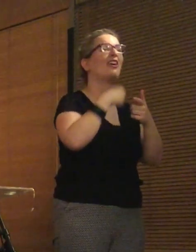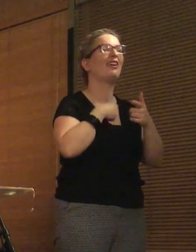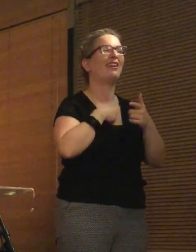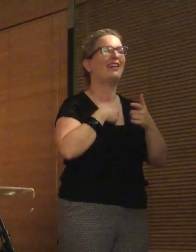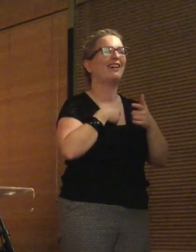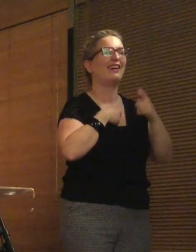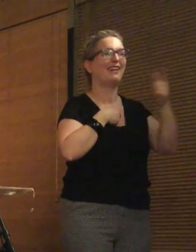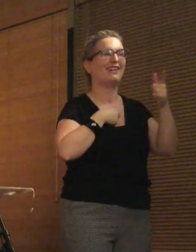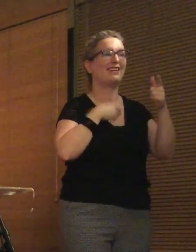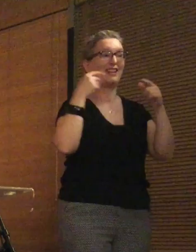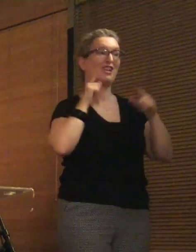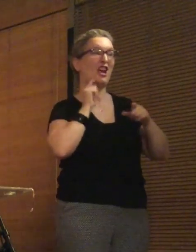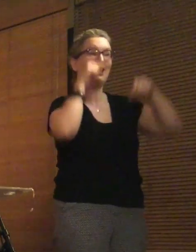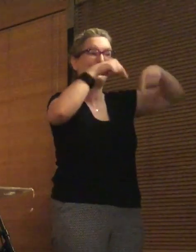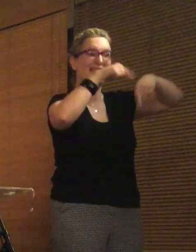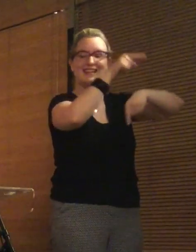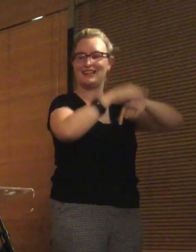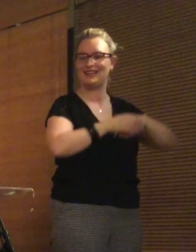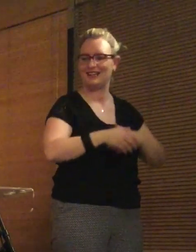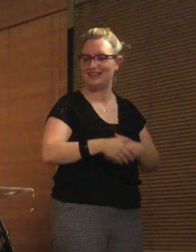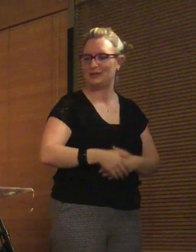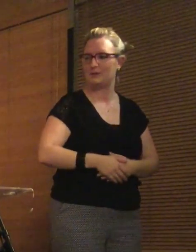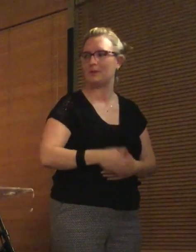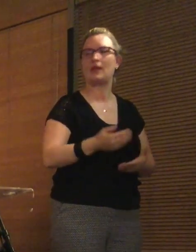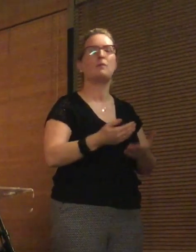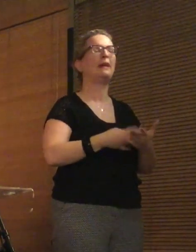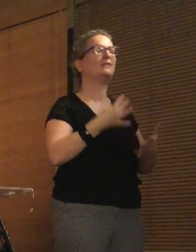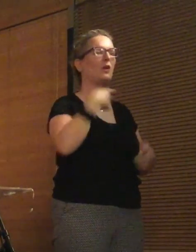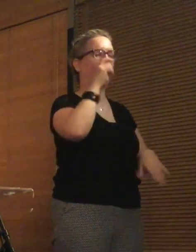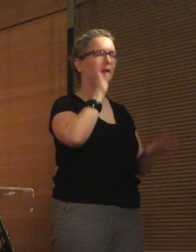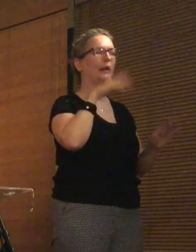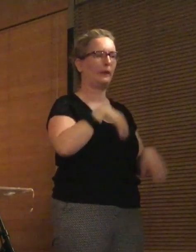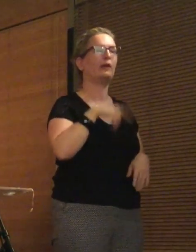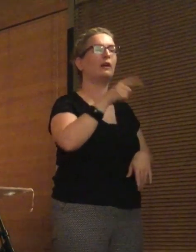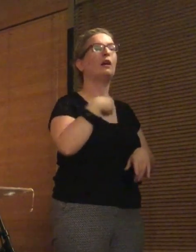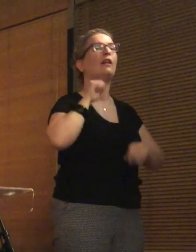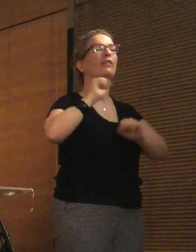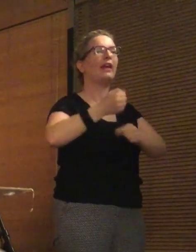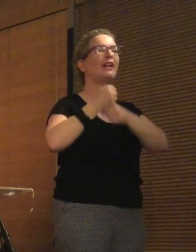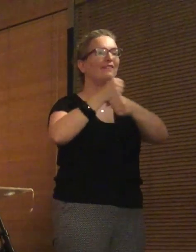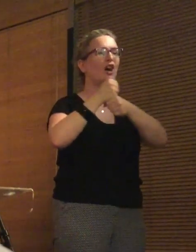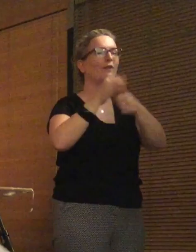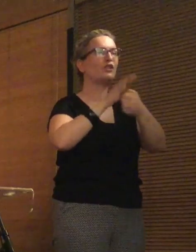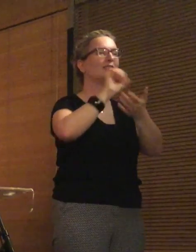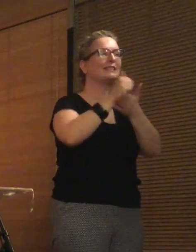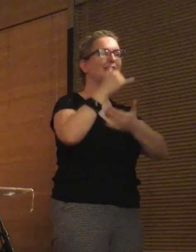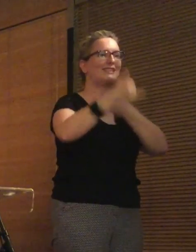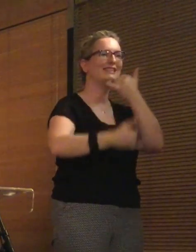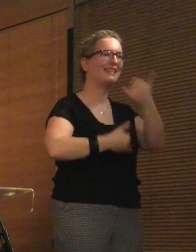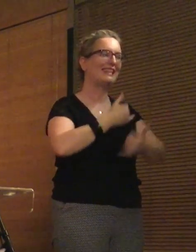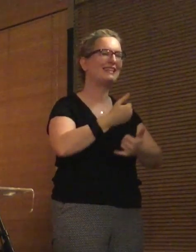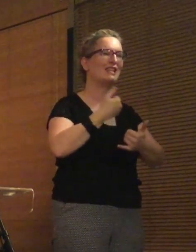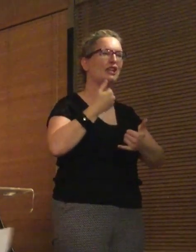Where's my papers? Yeah. But anyway, they have fought for 16 years to retain